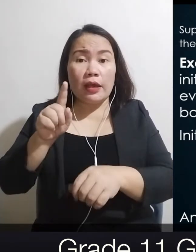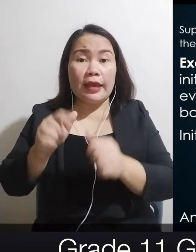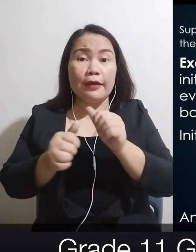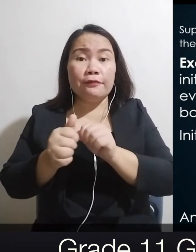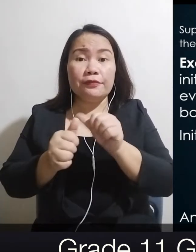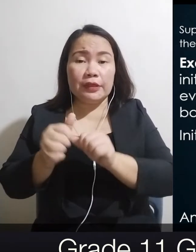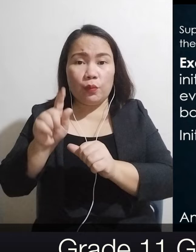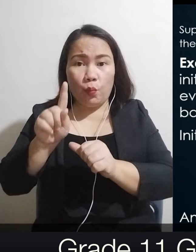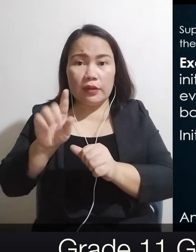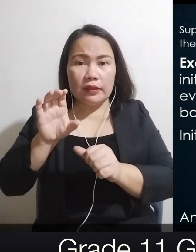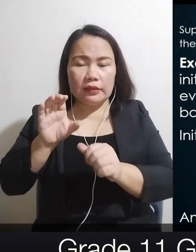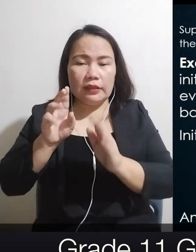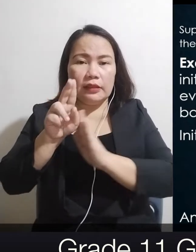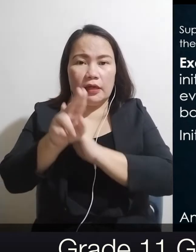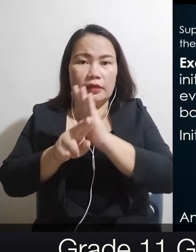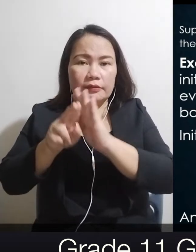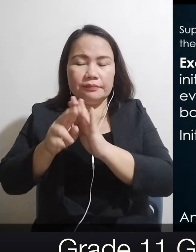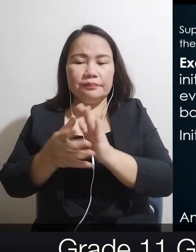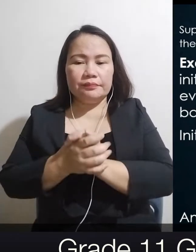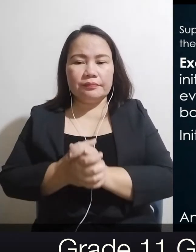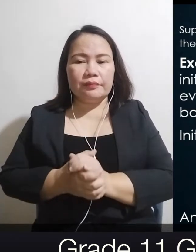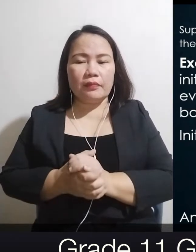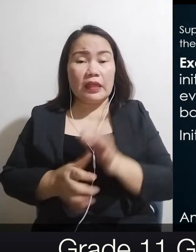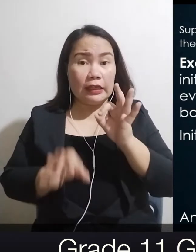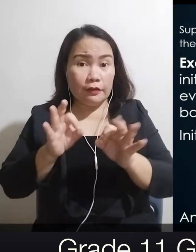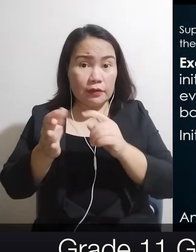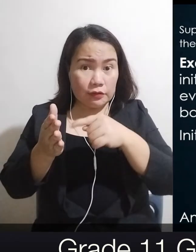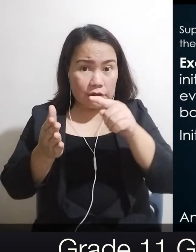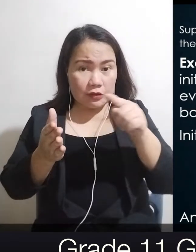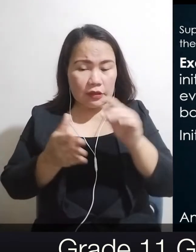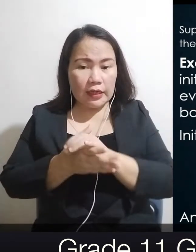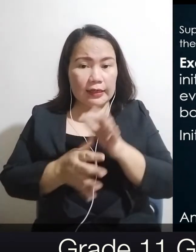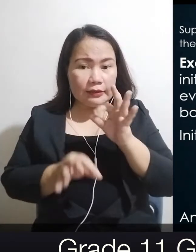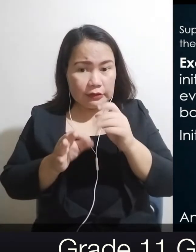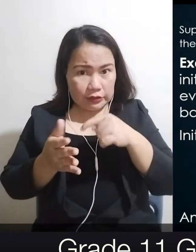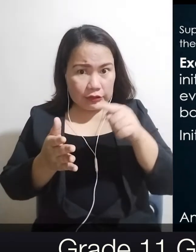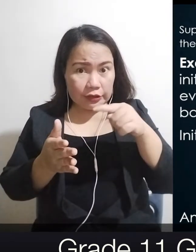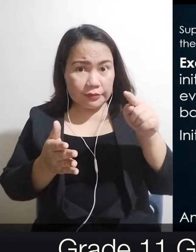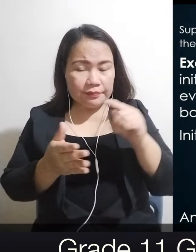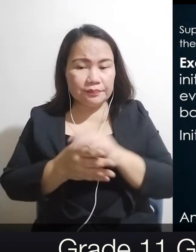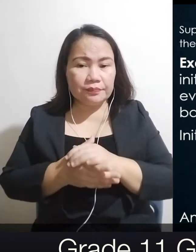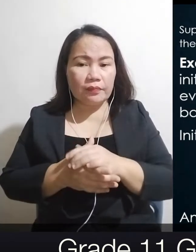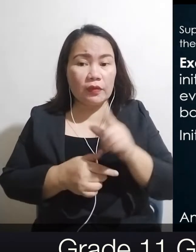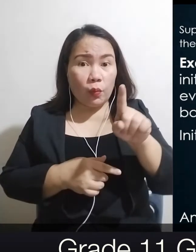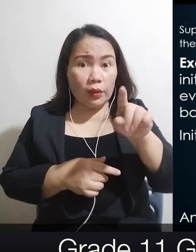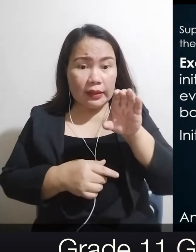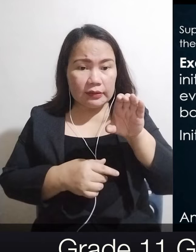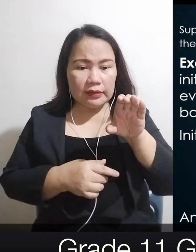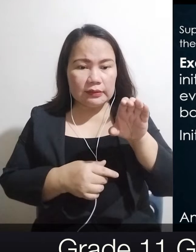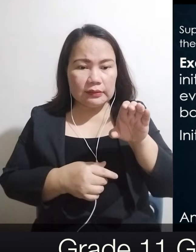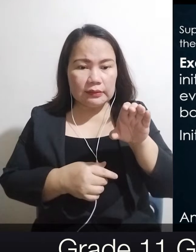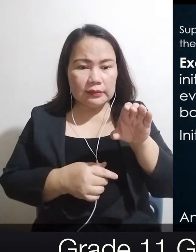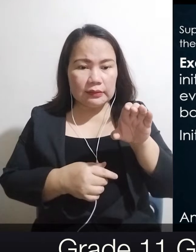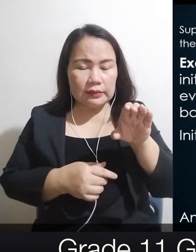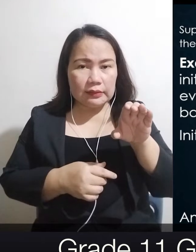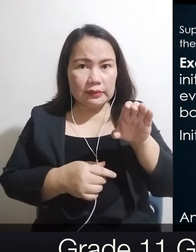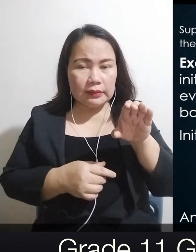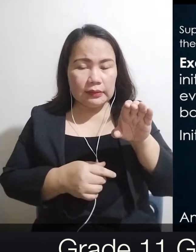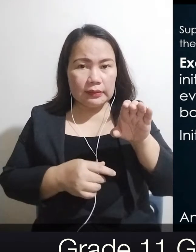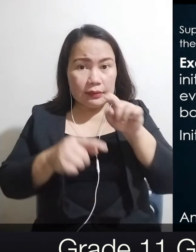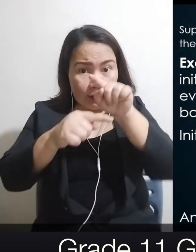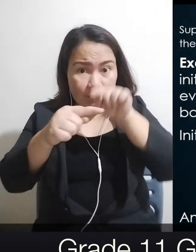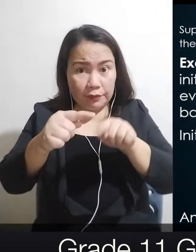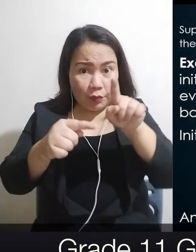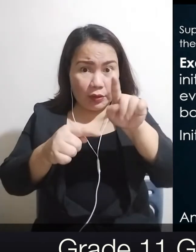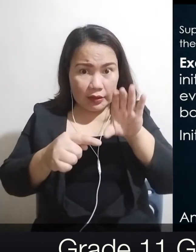100 hours. So if we can check, no, pag chinek natin, let's say check natin yung 100. So 100